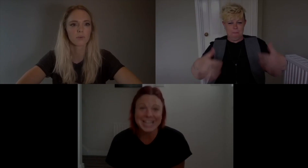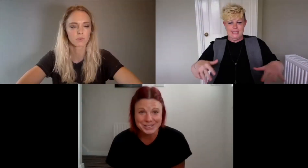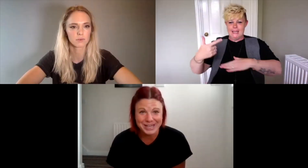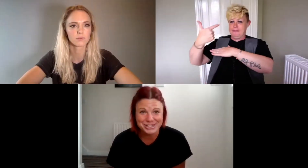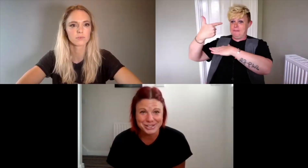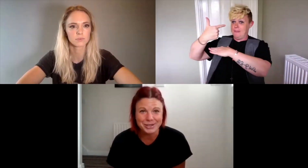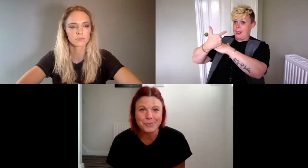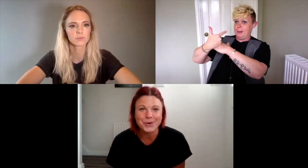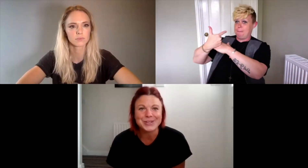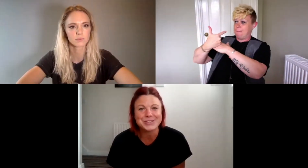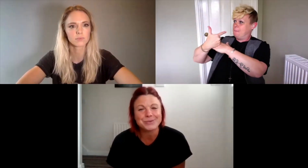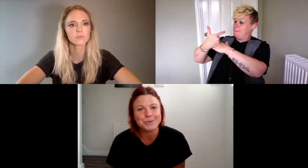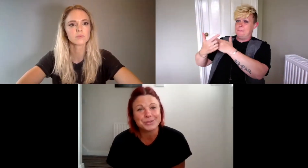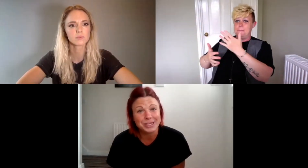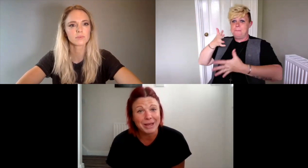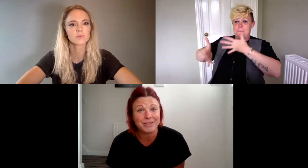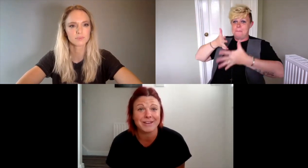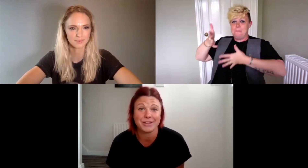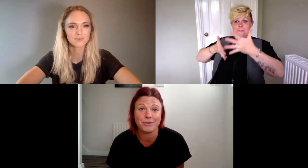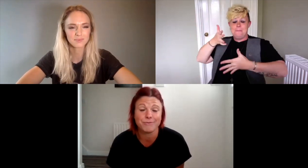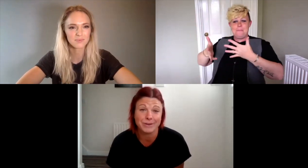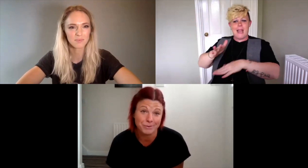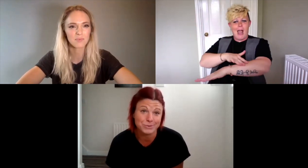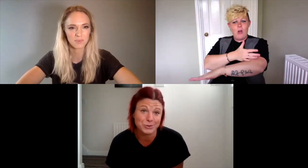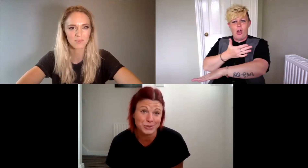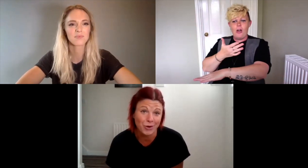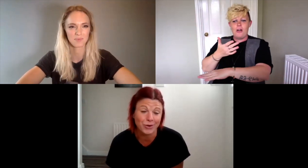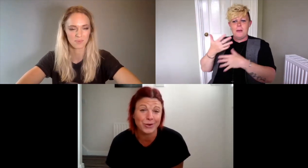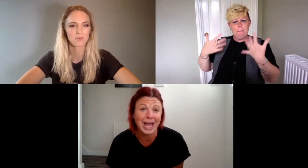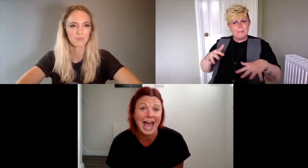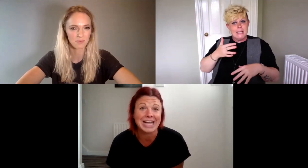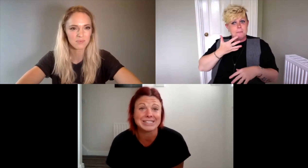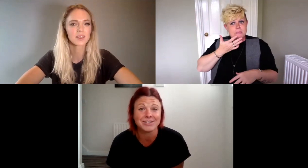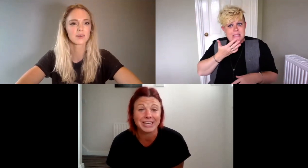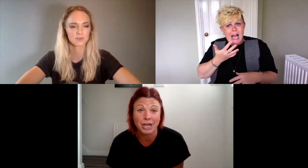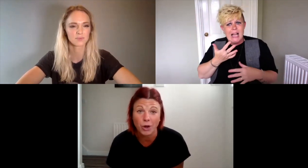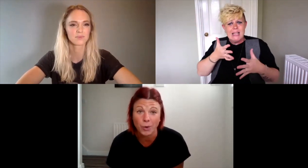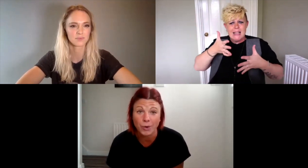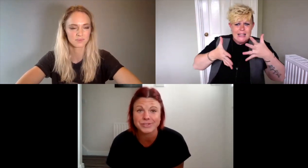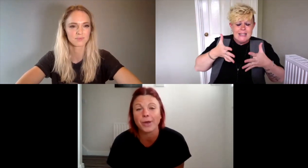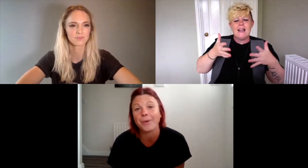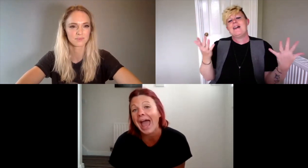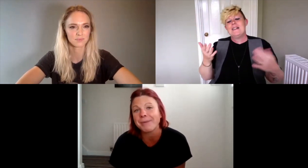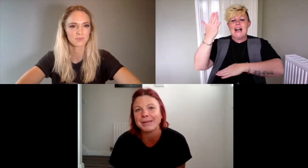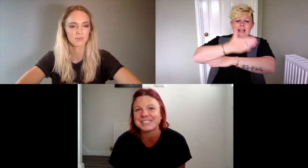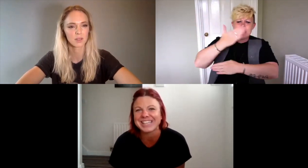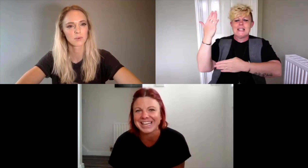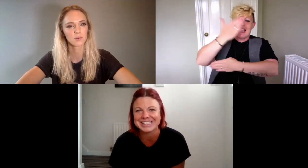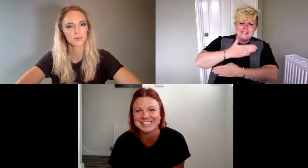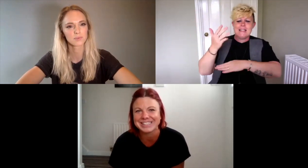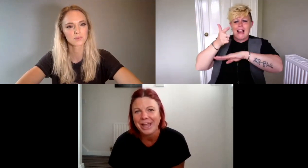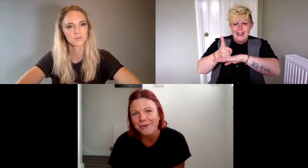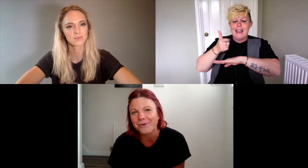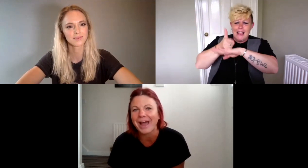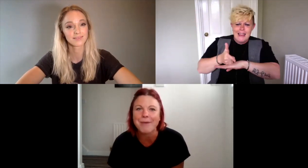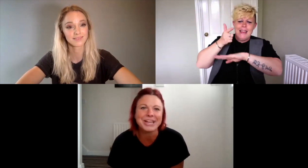The next question was, we were talking about the fact that you filmed your song and signing along. So how many